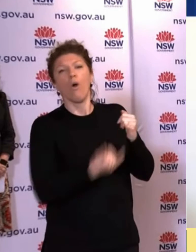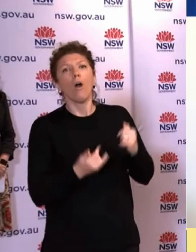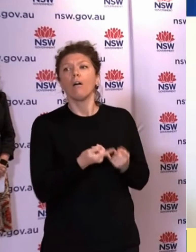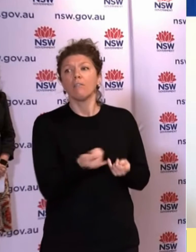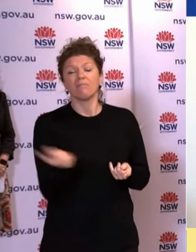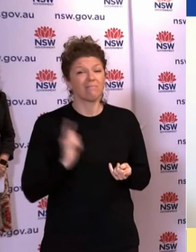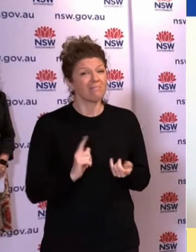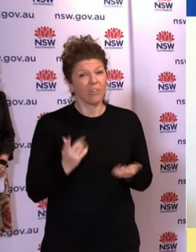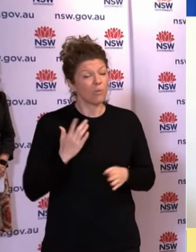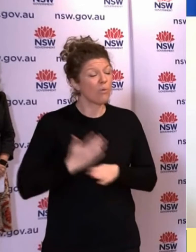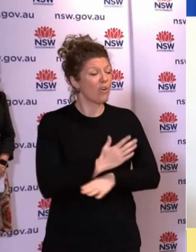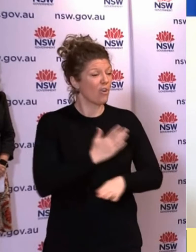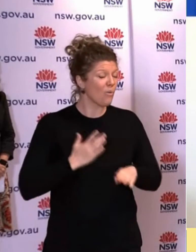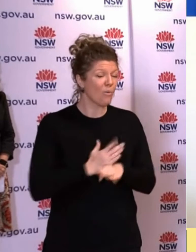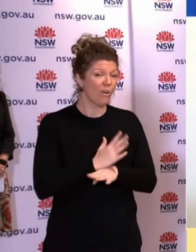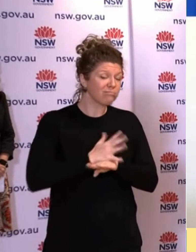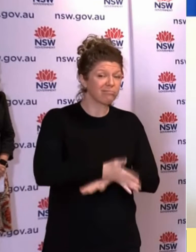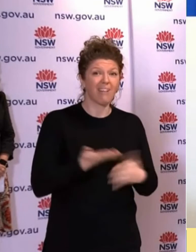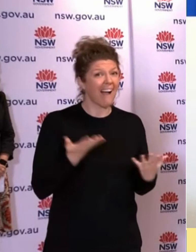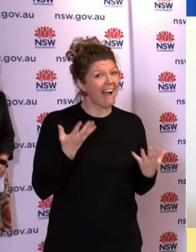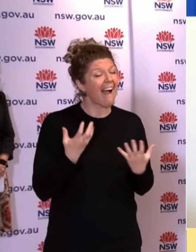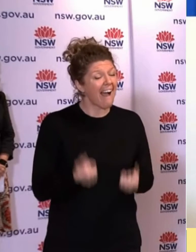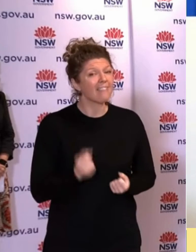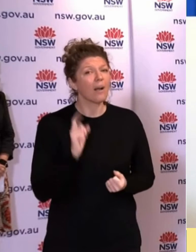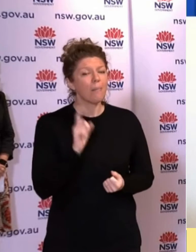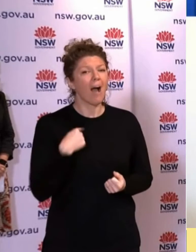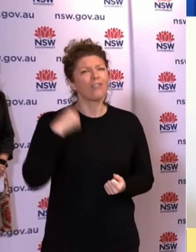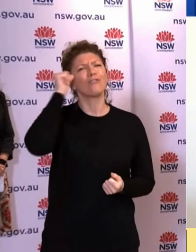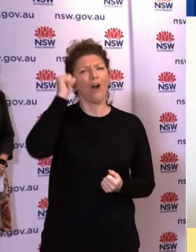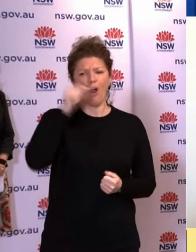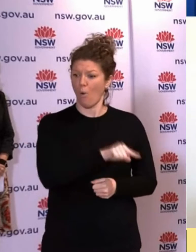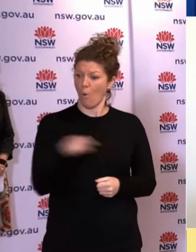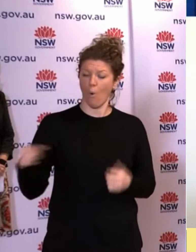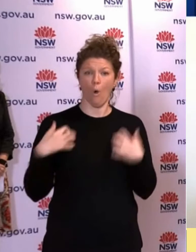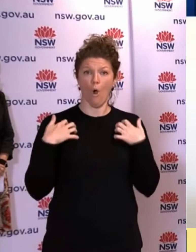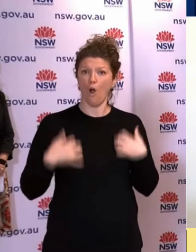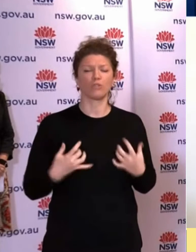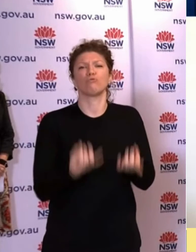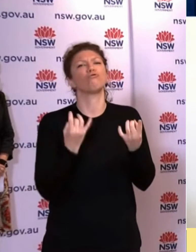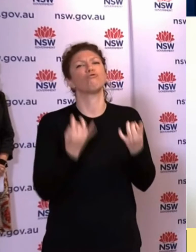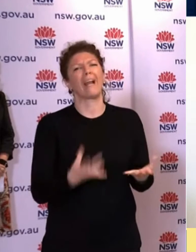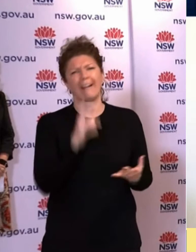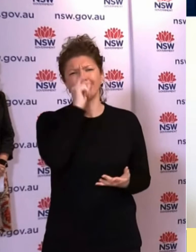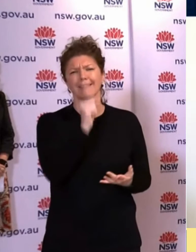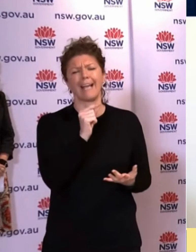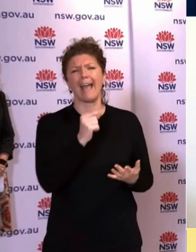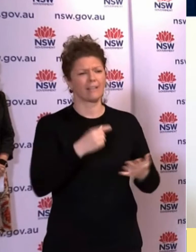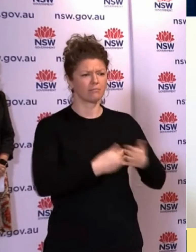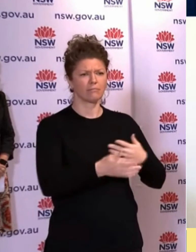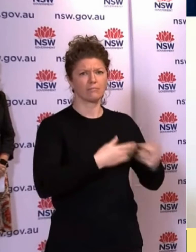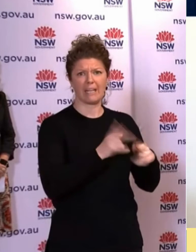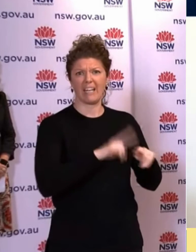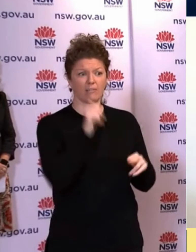already got additional pressure on them, and I'm quite confident that we will have adequate capacity as we go